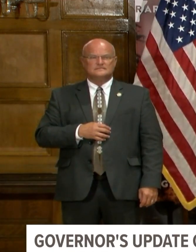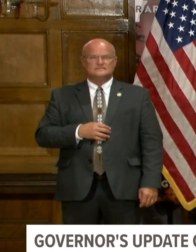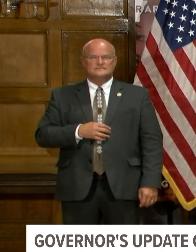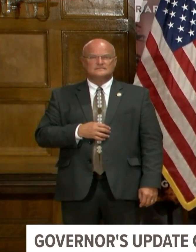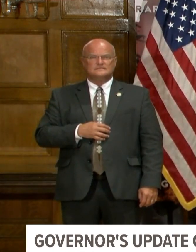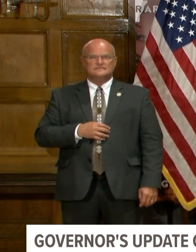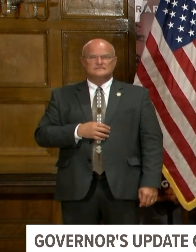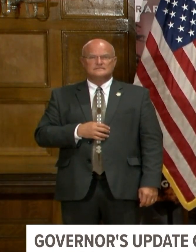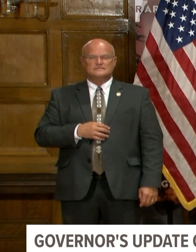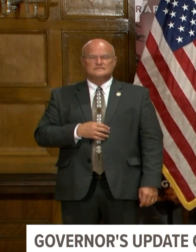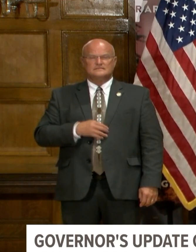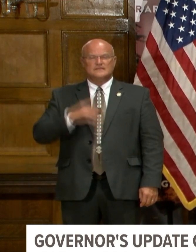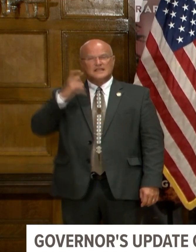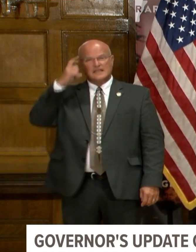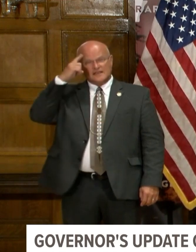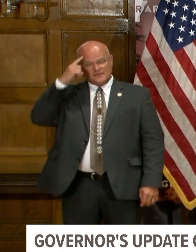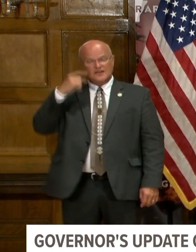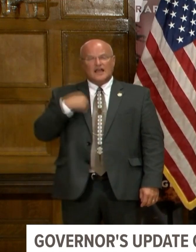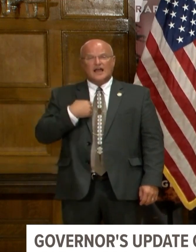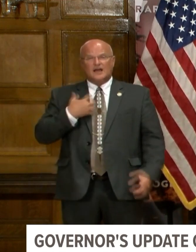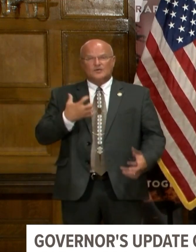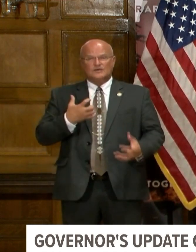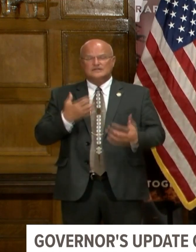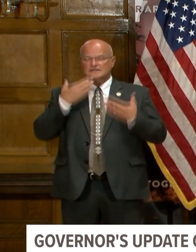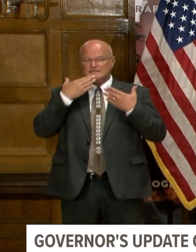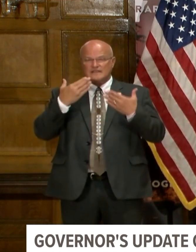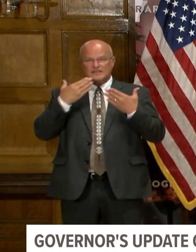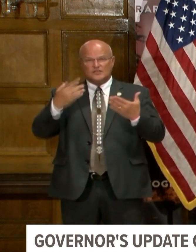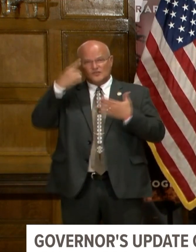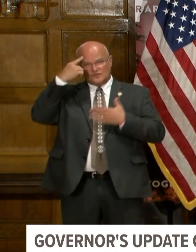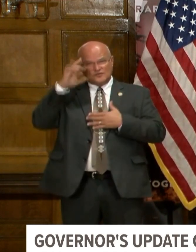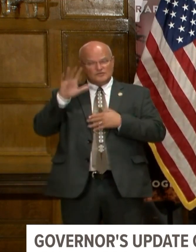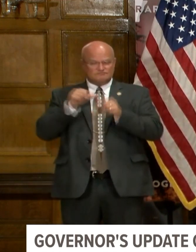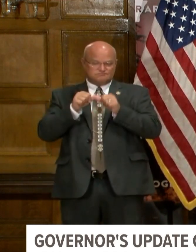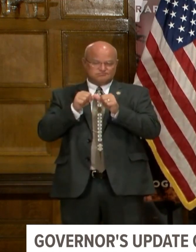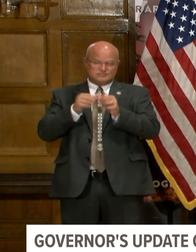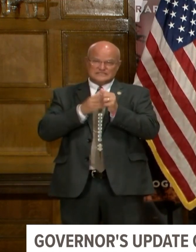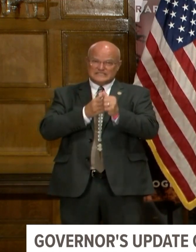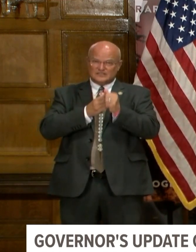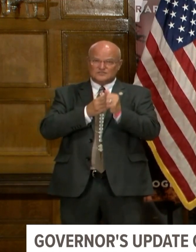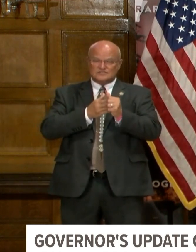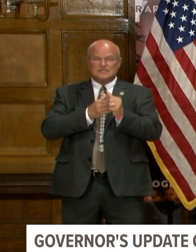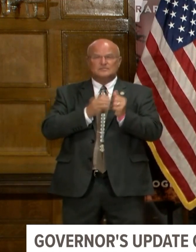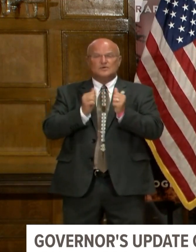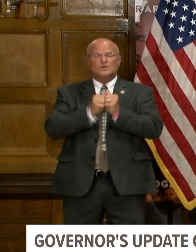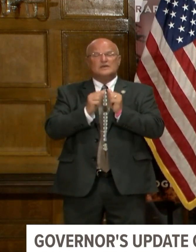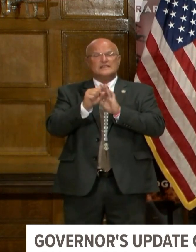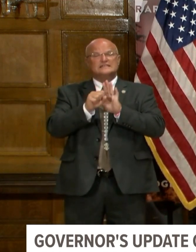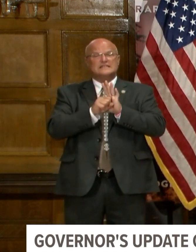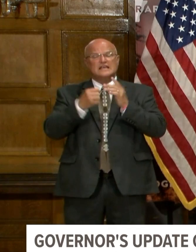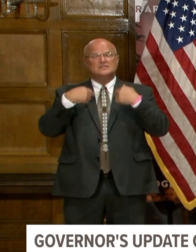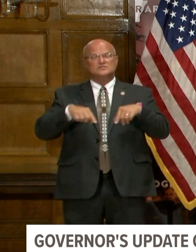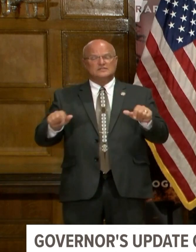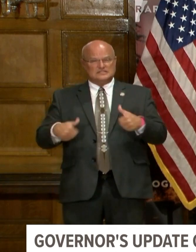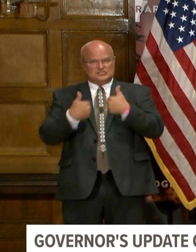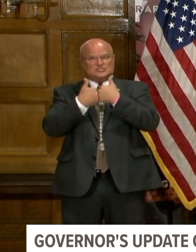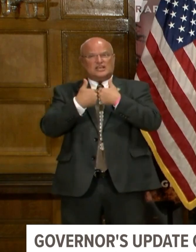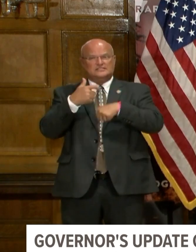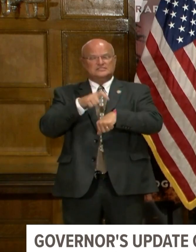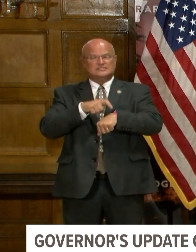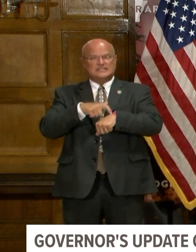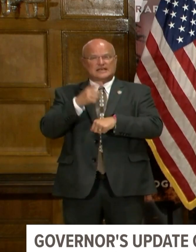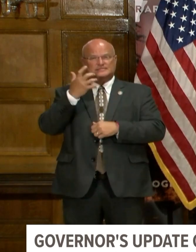And Governor, I want to begin by, as always, thanking you for your continued leadership of the state during these challenging